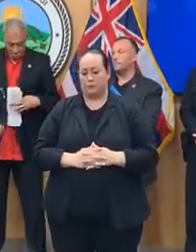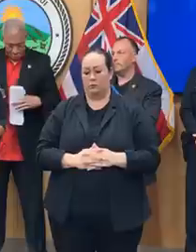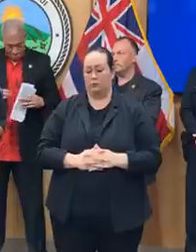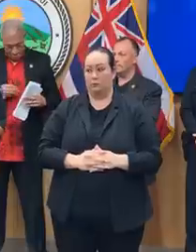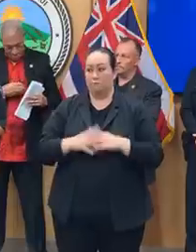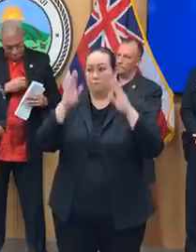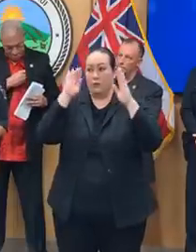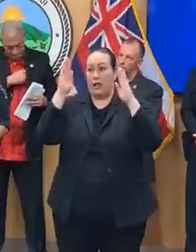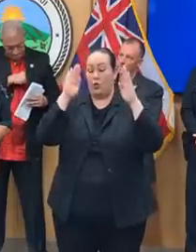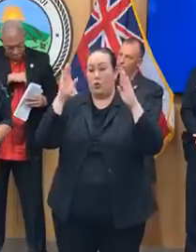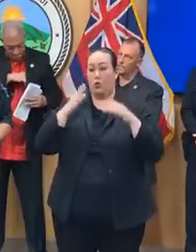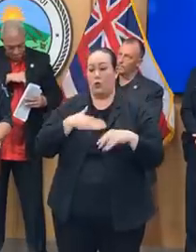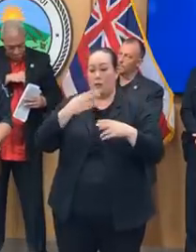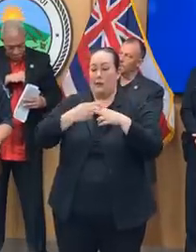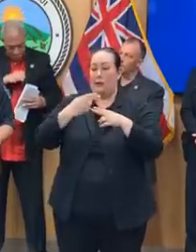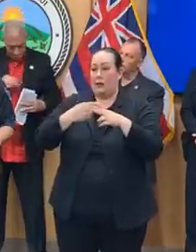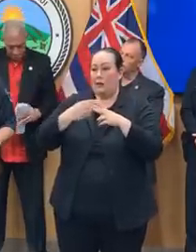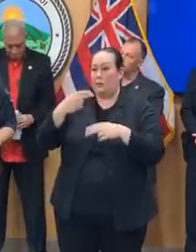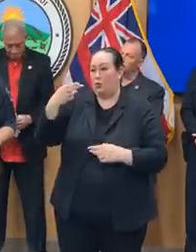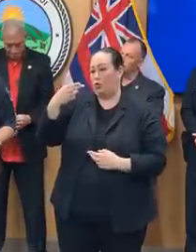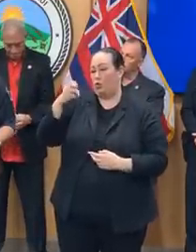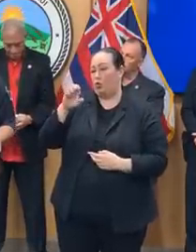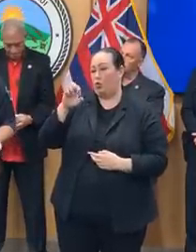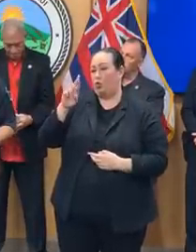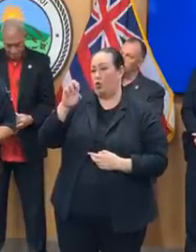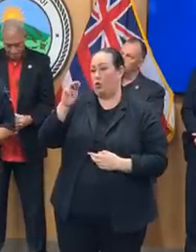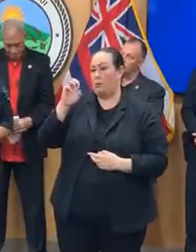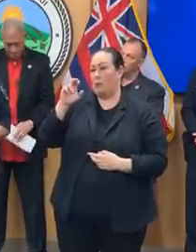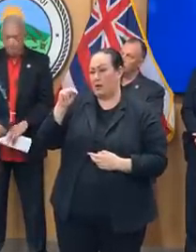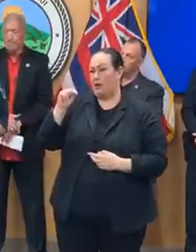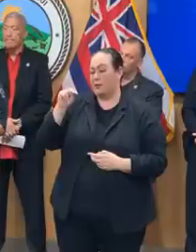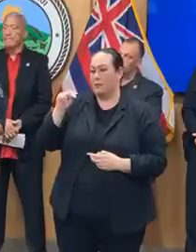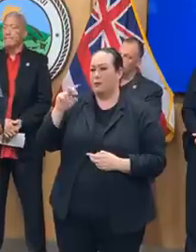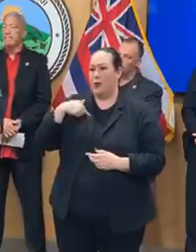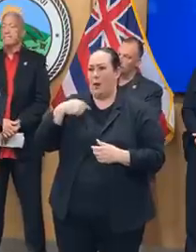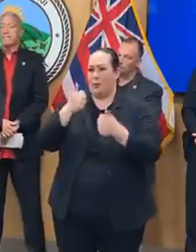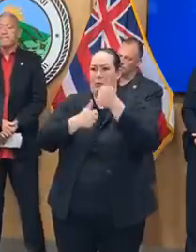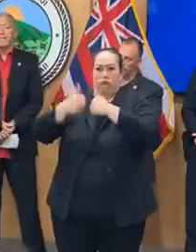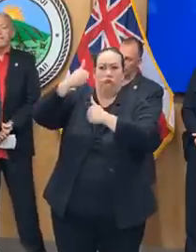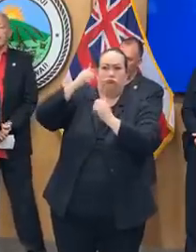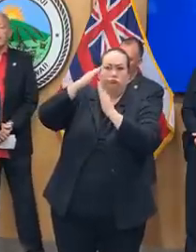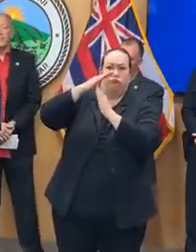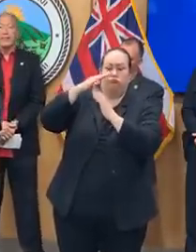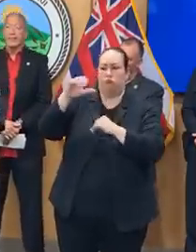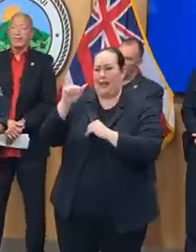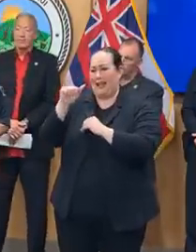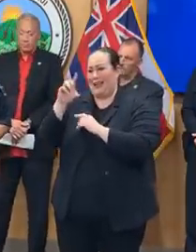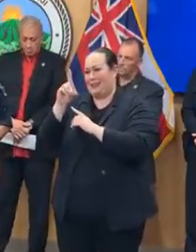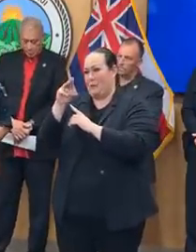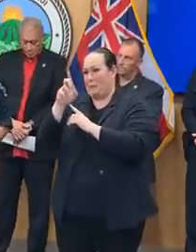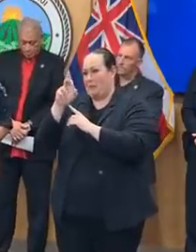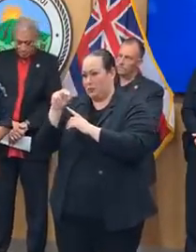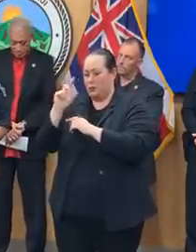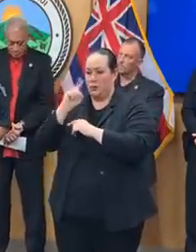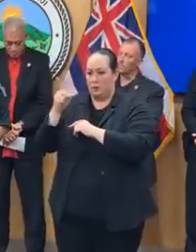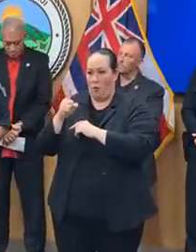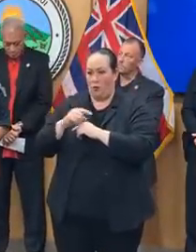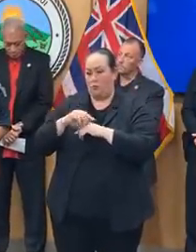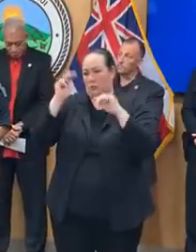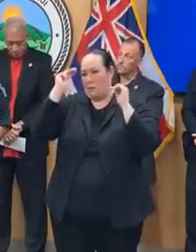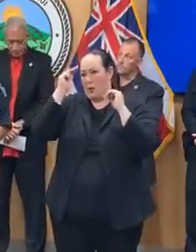Hello, my name is Herman Andaya, Administrator of the Maui Emergency Management Agency. My thoughts and prayers continue to